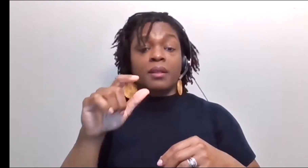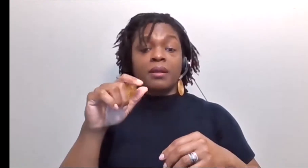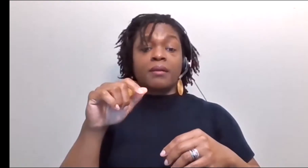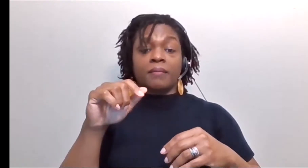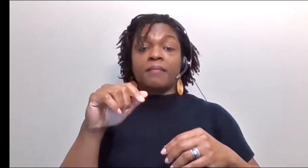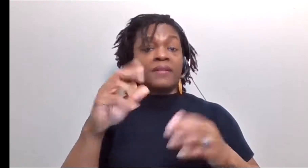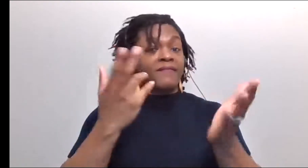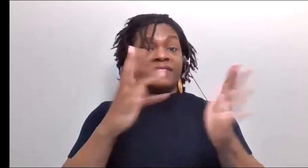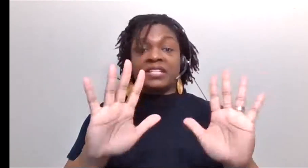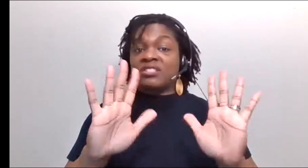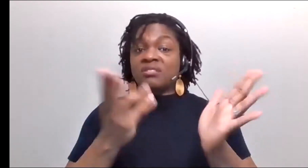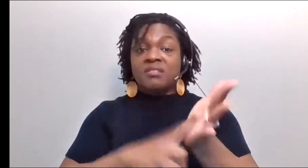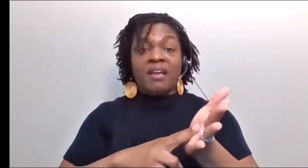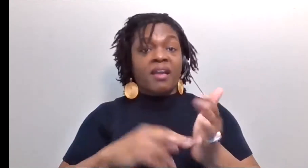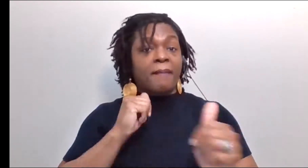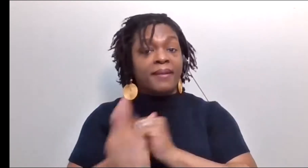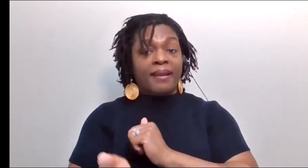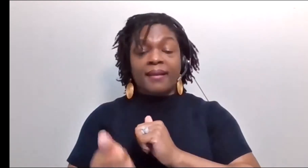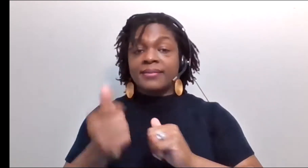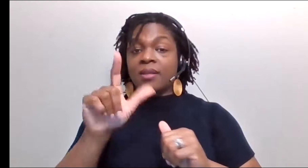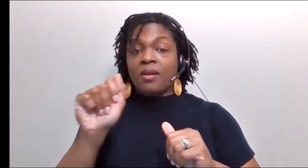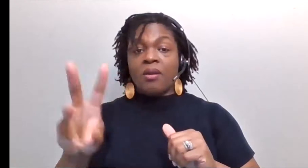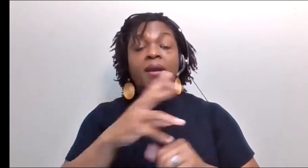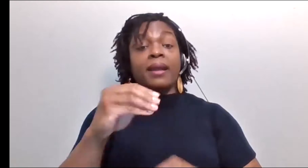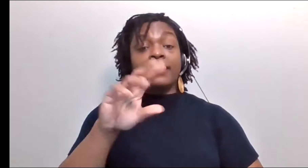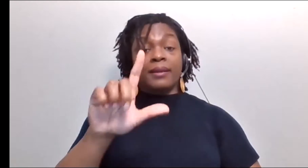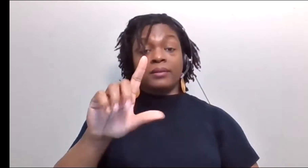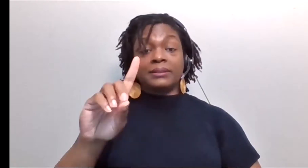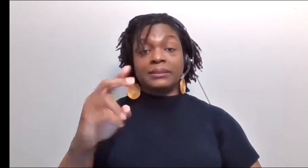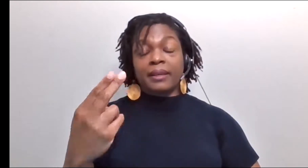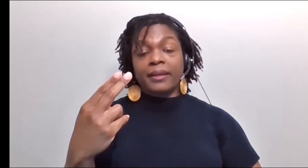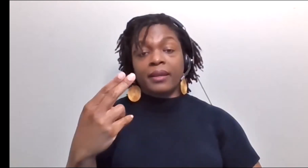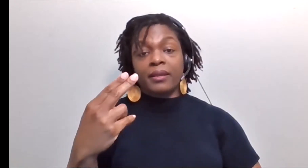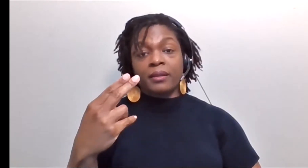signed into law, I believe, and LDH is actually